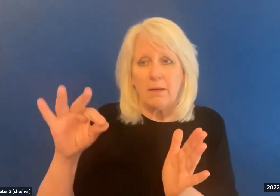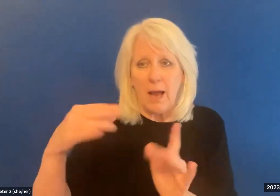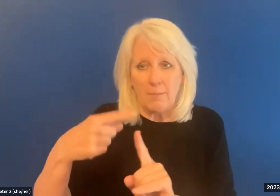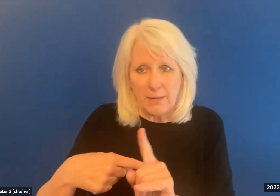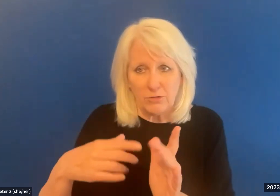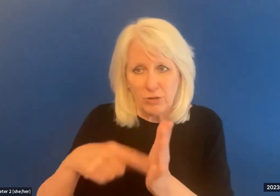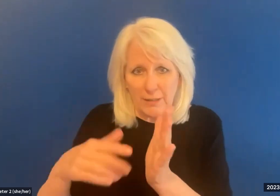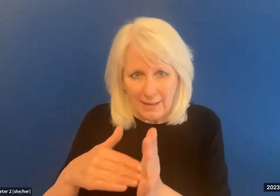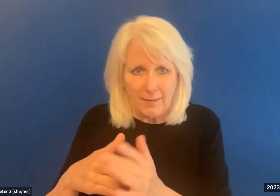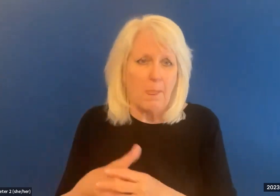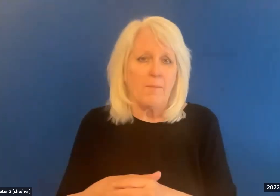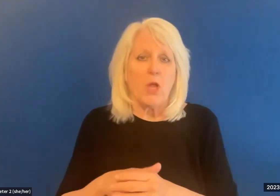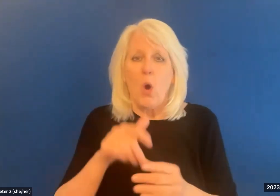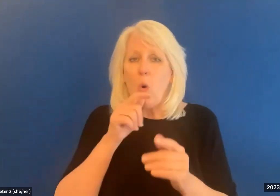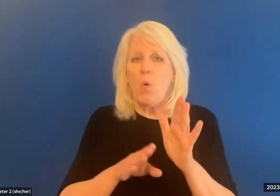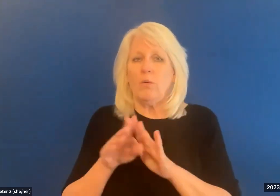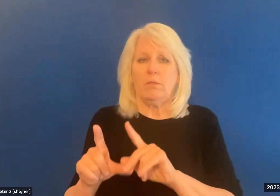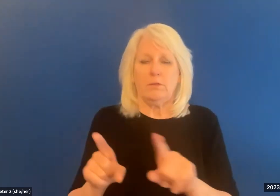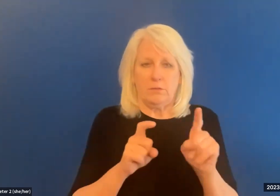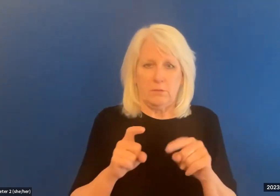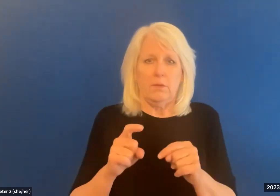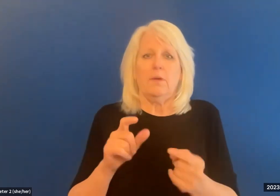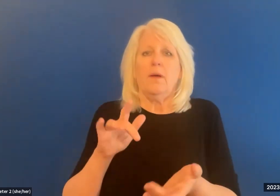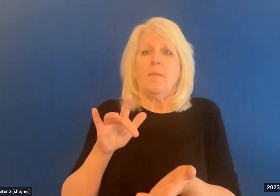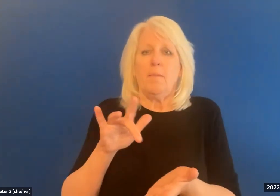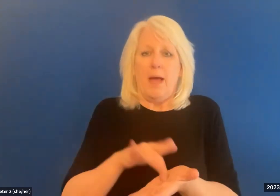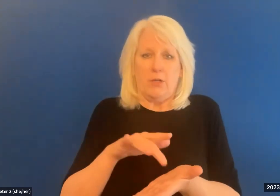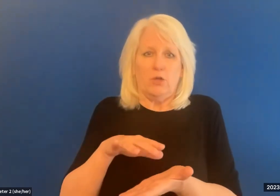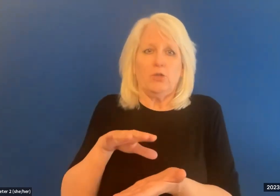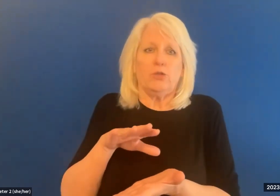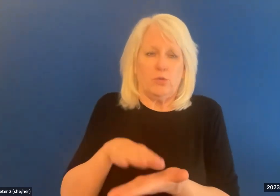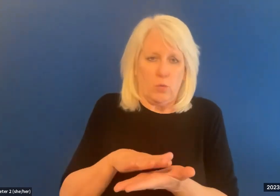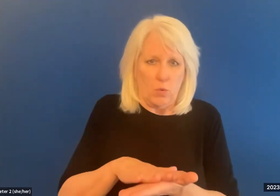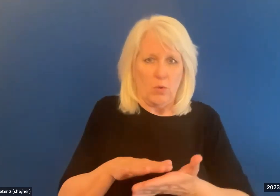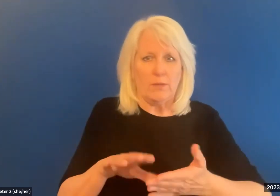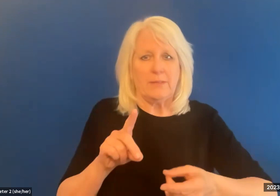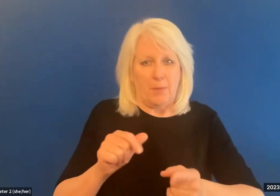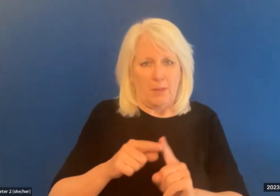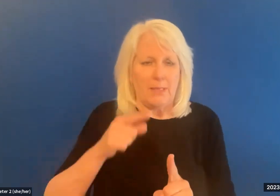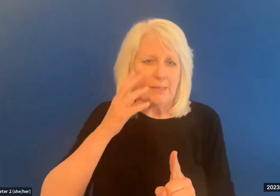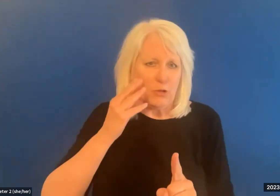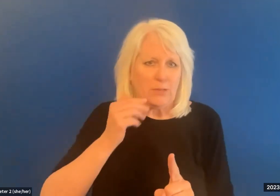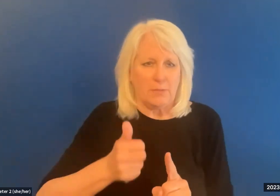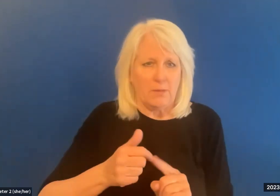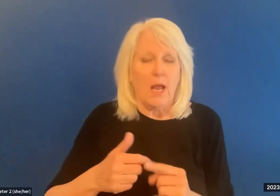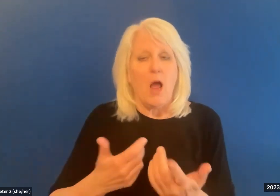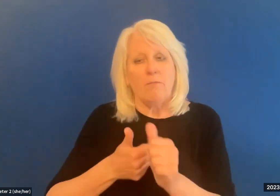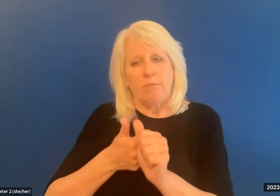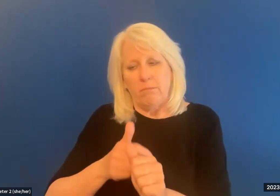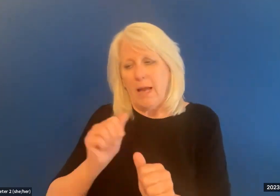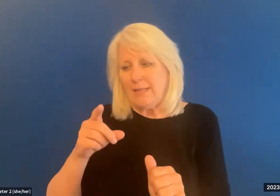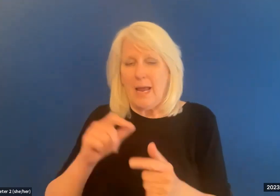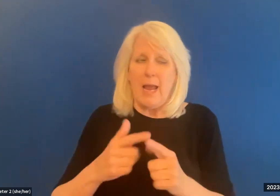The survey was designed by experts in medical school disability administration based on provisions of the Americans with Disabilities Act and prior